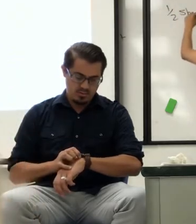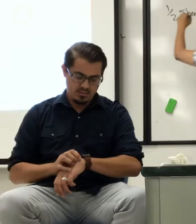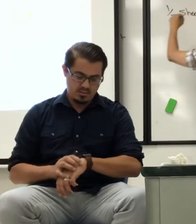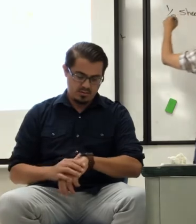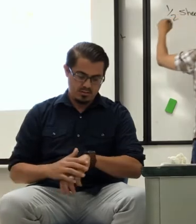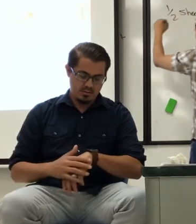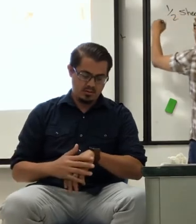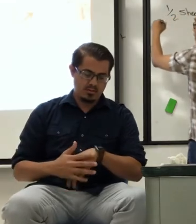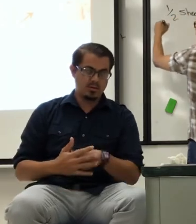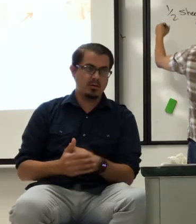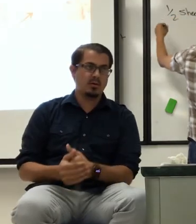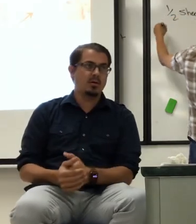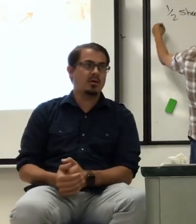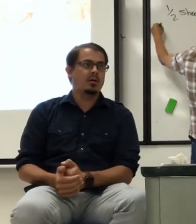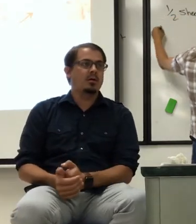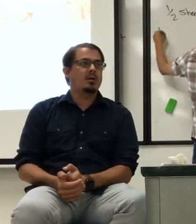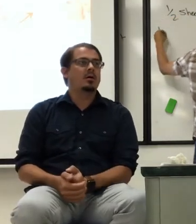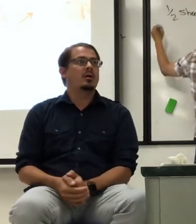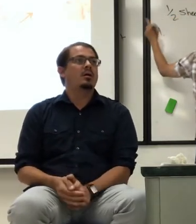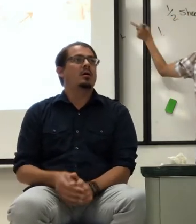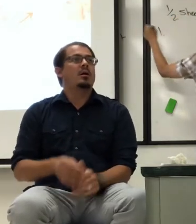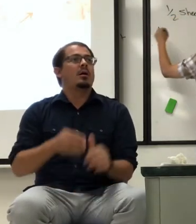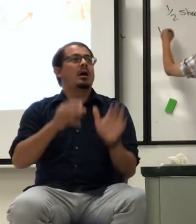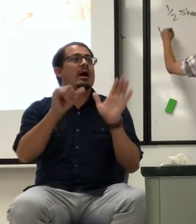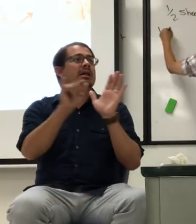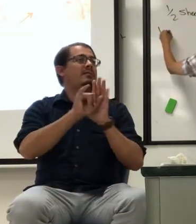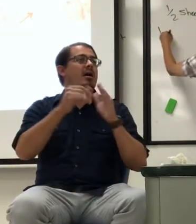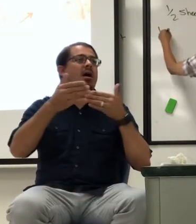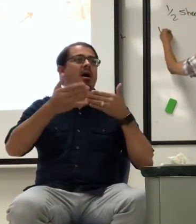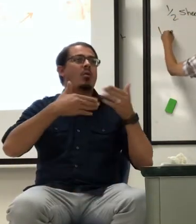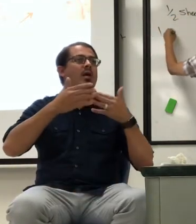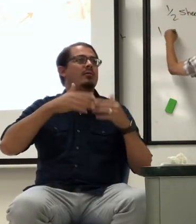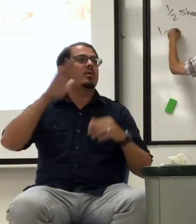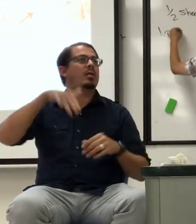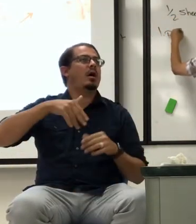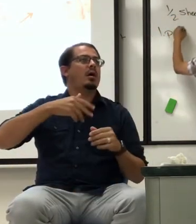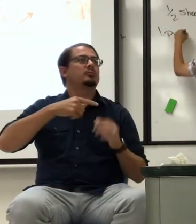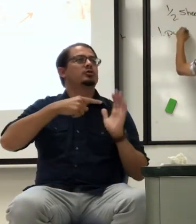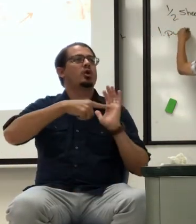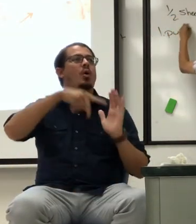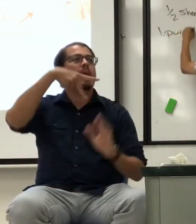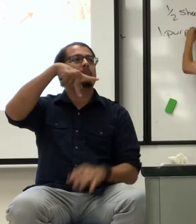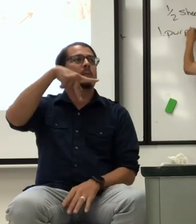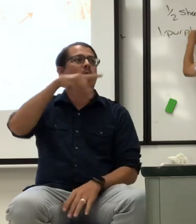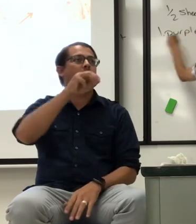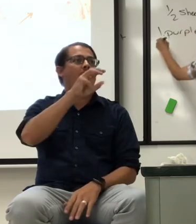go identify whatever the purple arrow is.